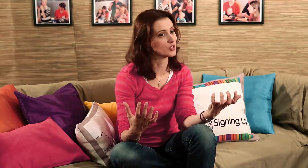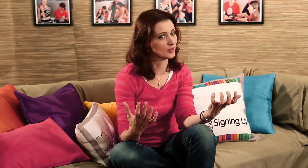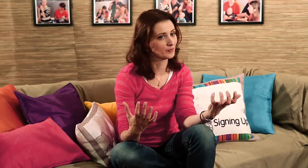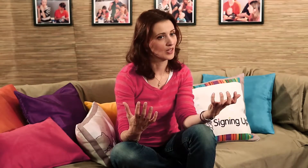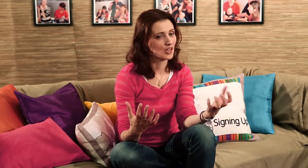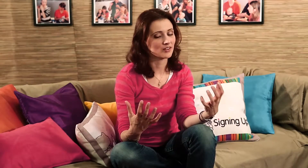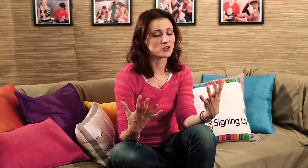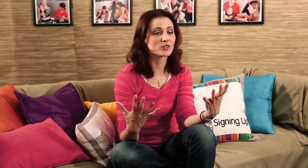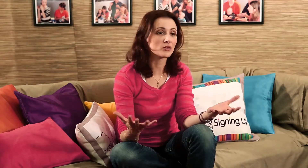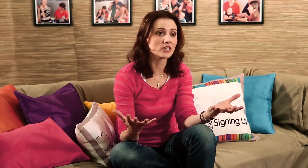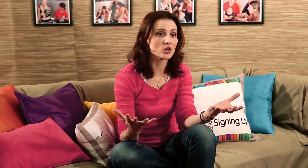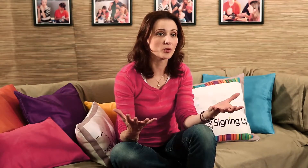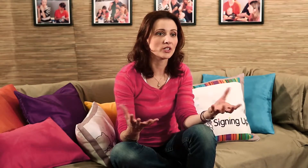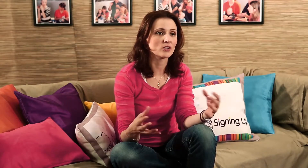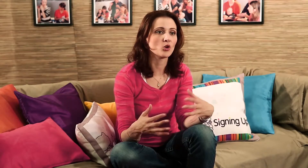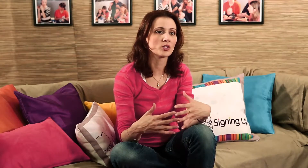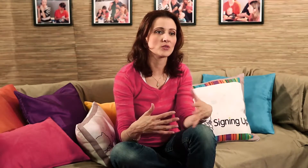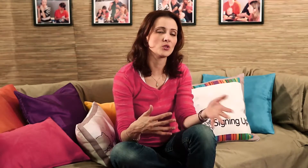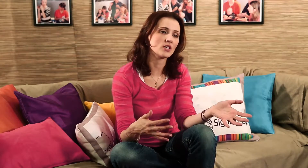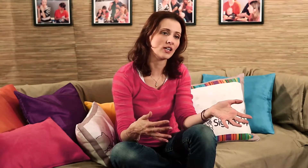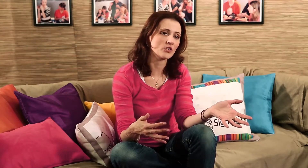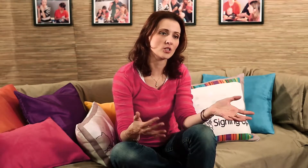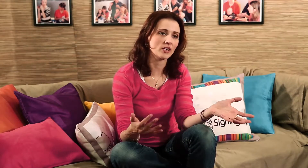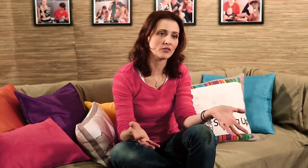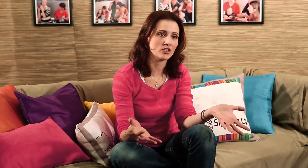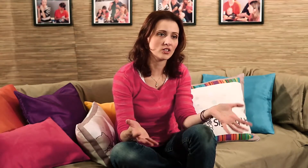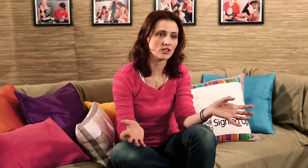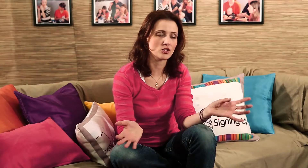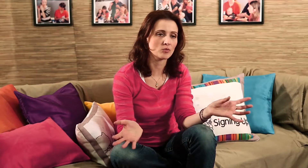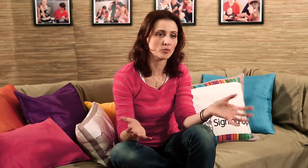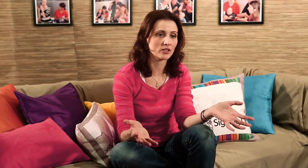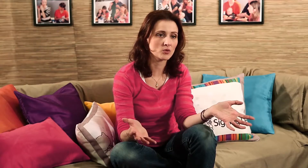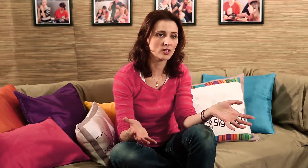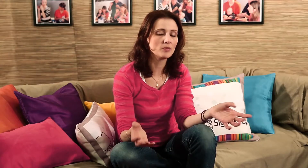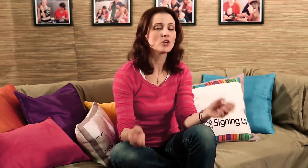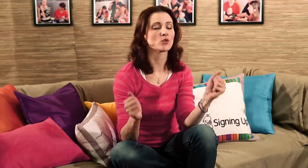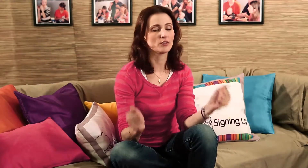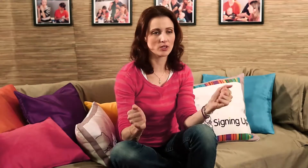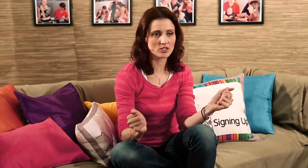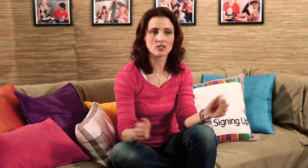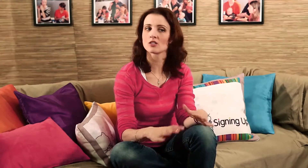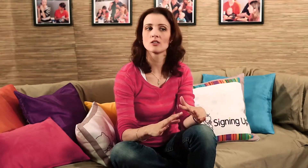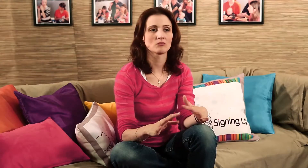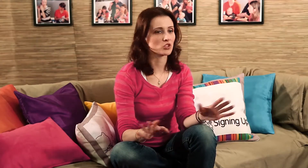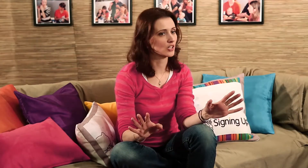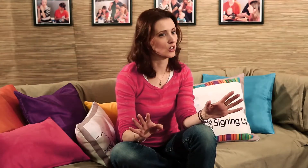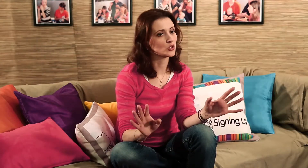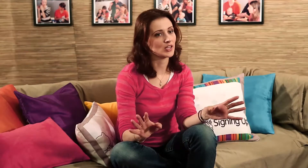them. There really is no point. And the whole reason we do sign language is to make life easier, not to start more battles with them. So if they resist, just let it go and try again